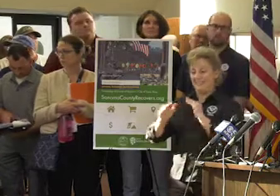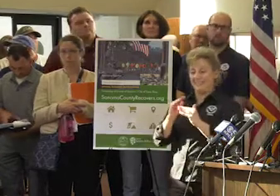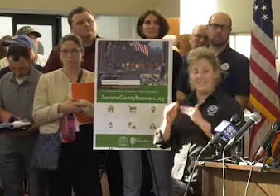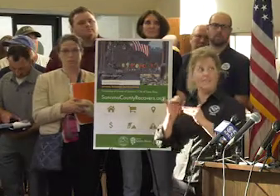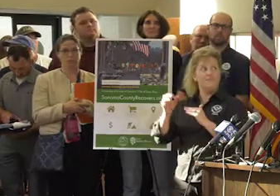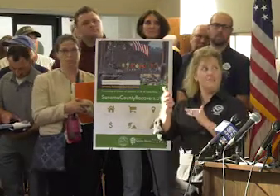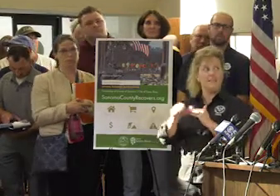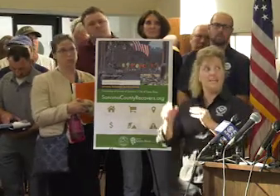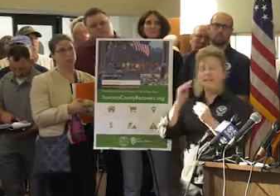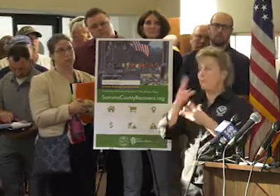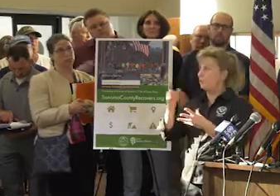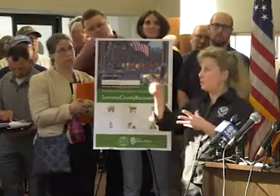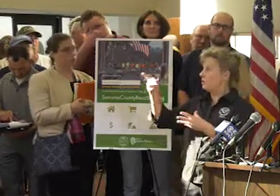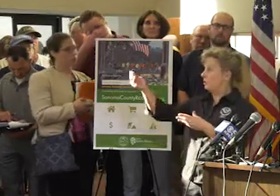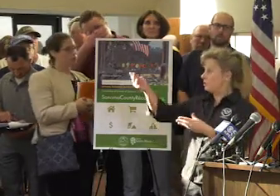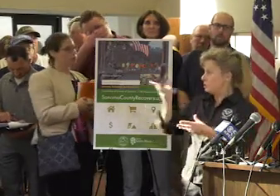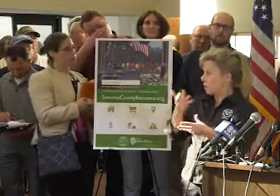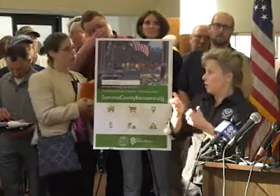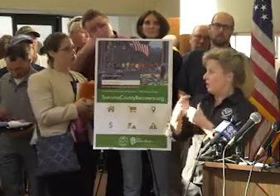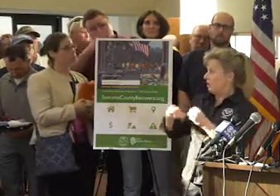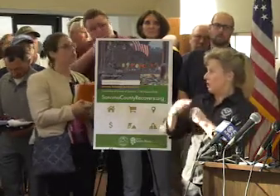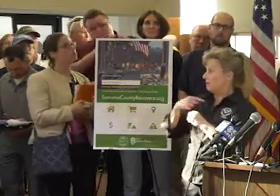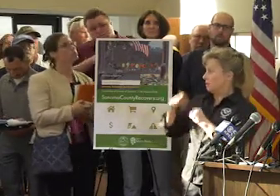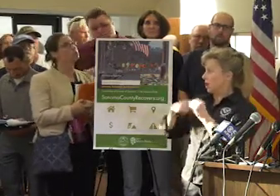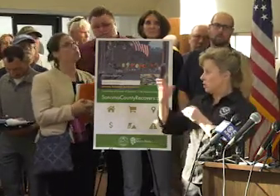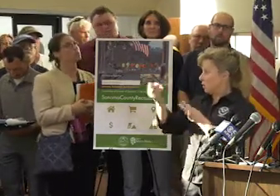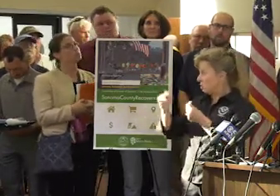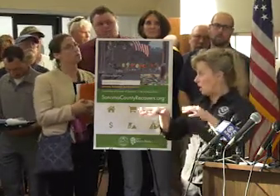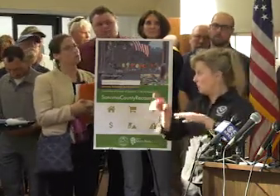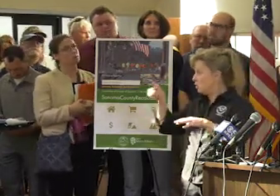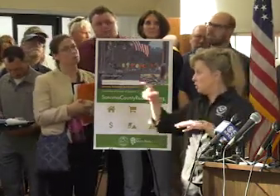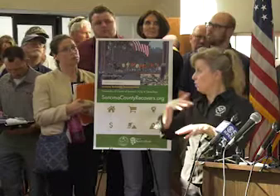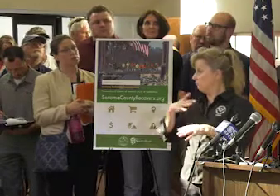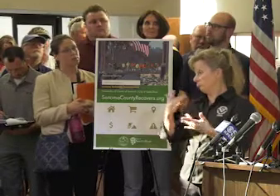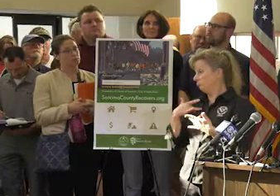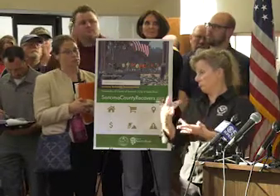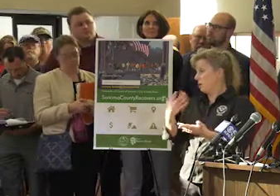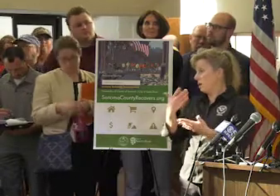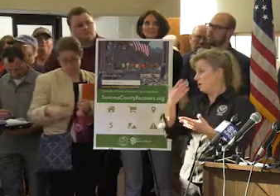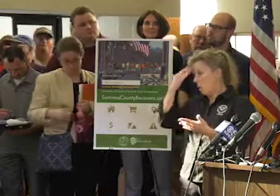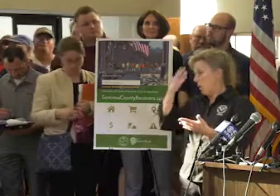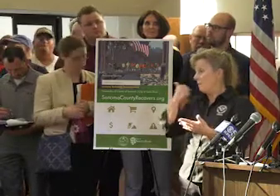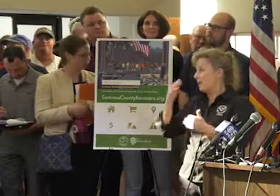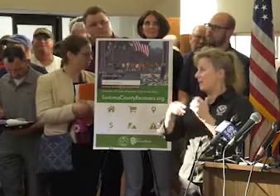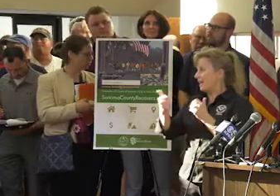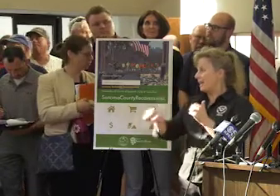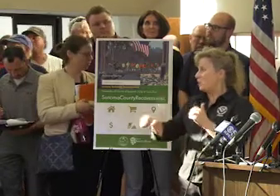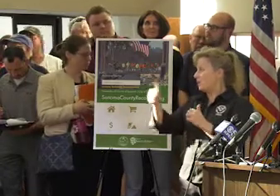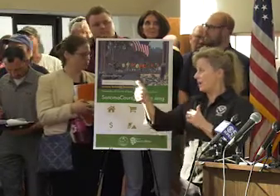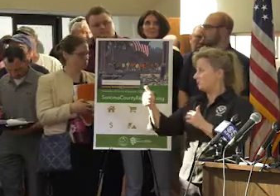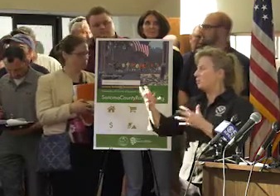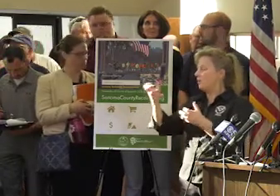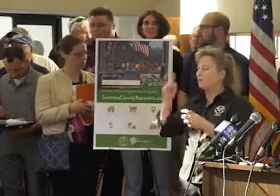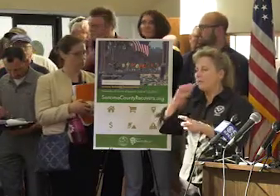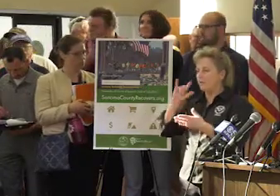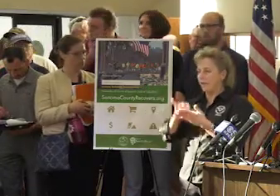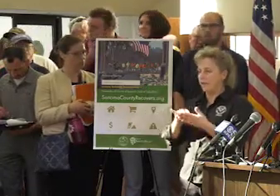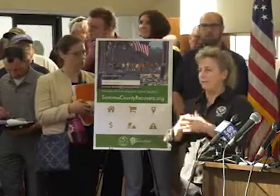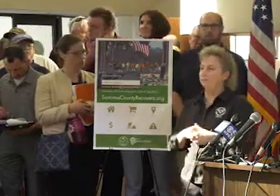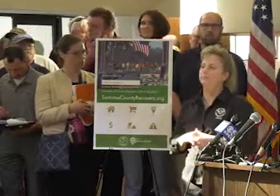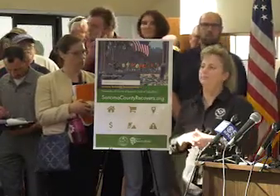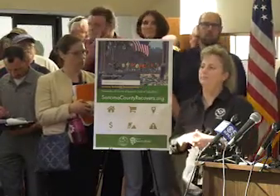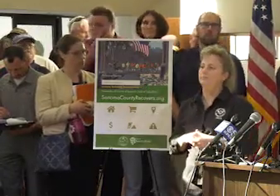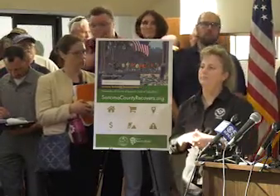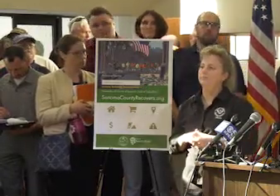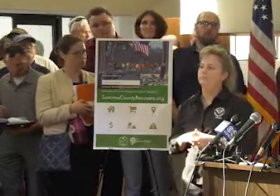If there's any information you can share with us about your property that you likely know better than anybody else, we want to hear that, but we'll be, as